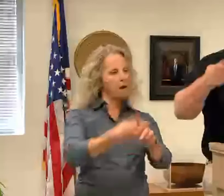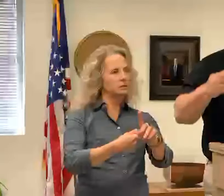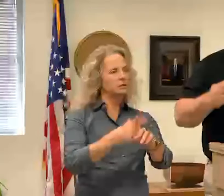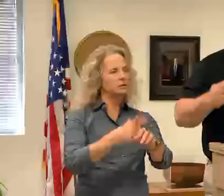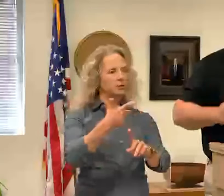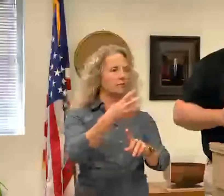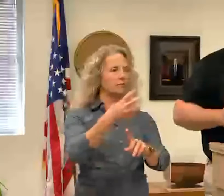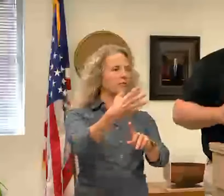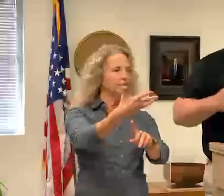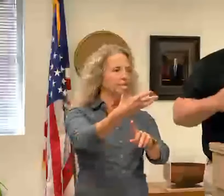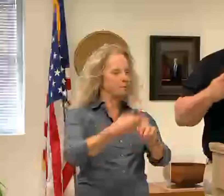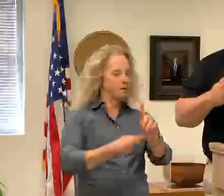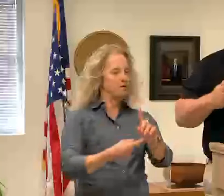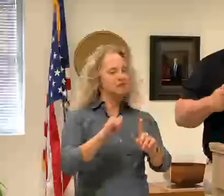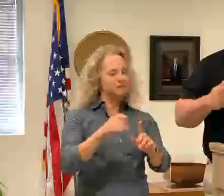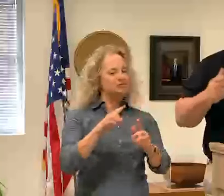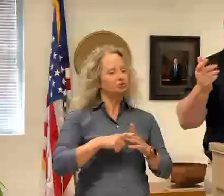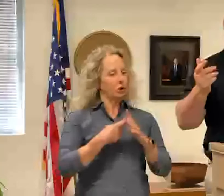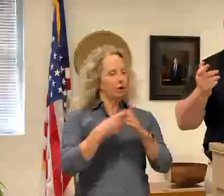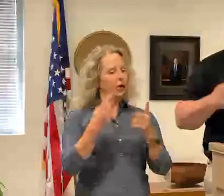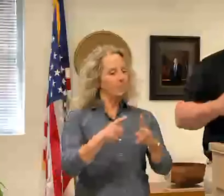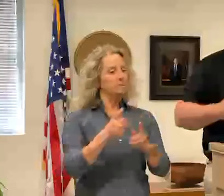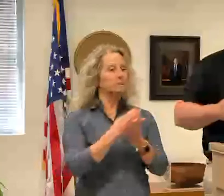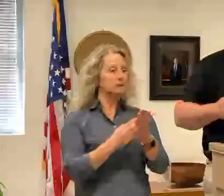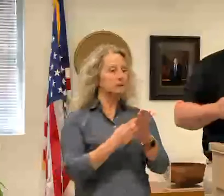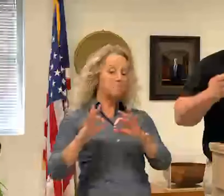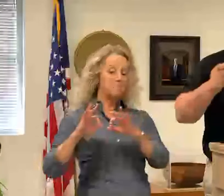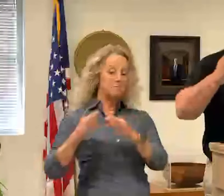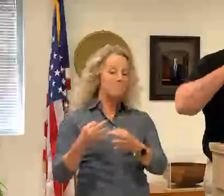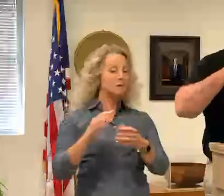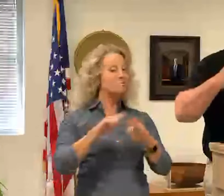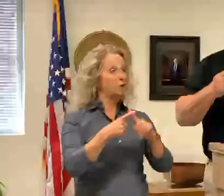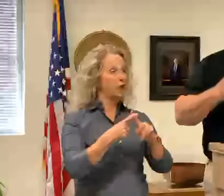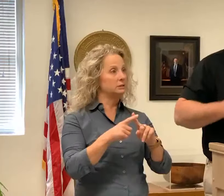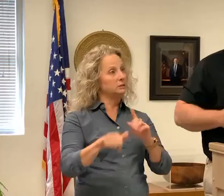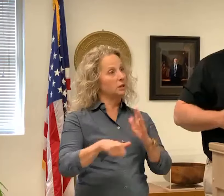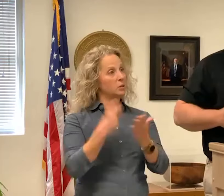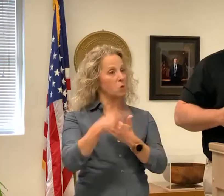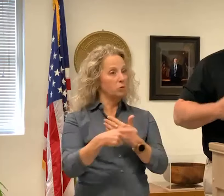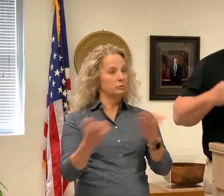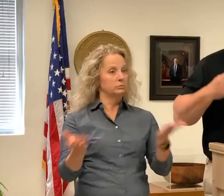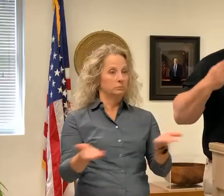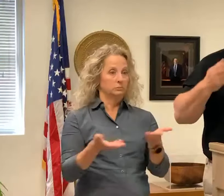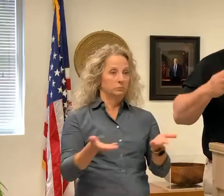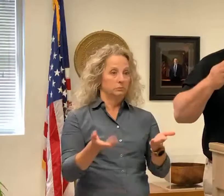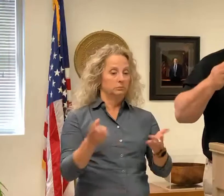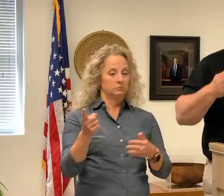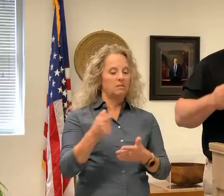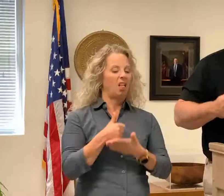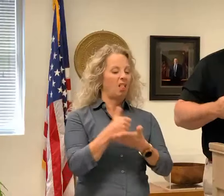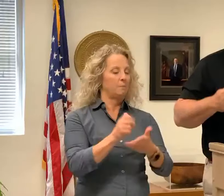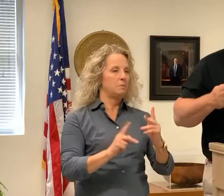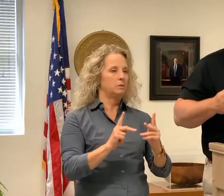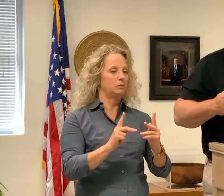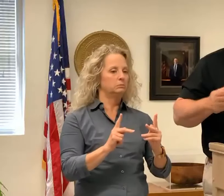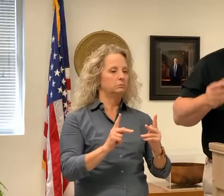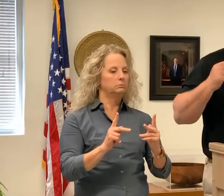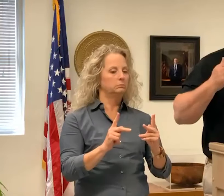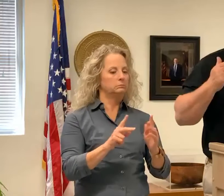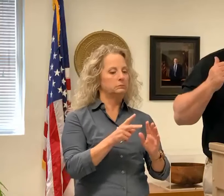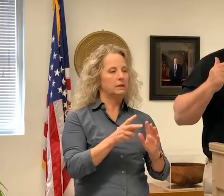that's starting to happen. In some cases, it's family and friends, and there may be other programs here that's helping people move